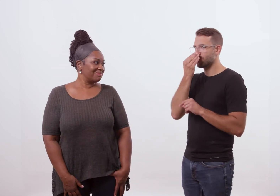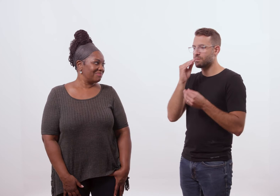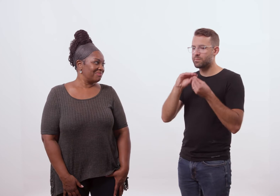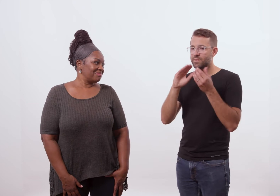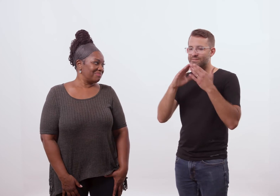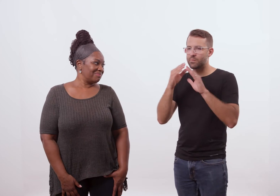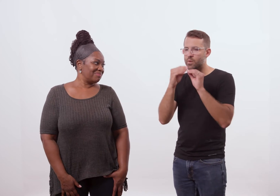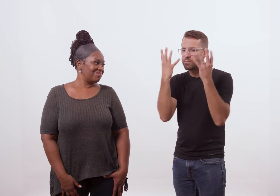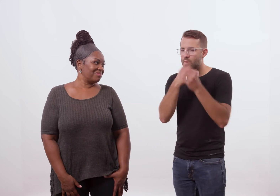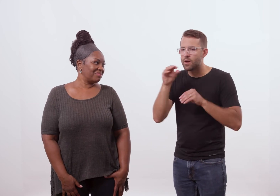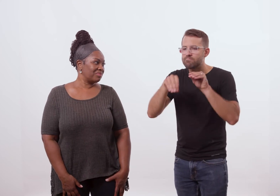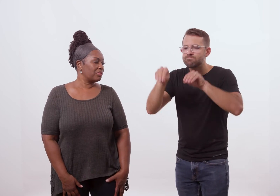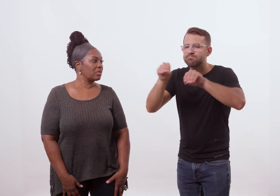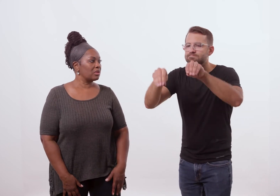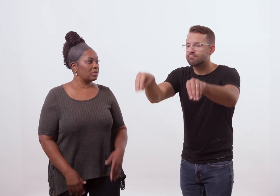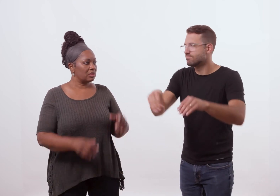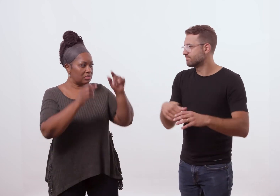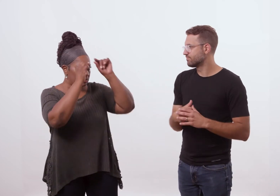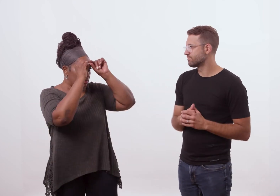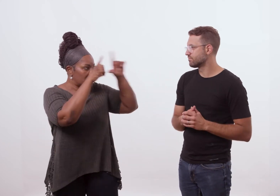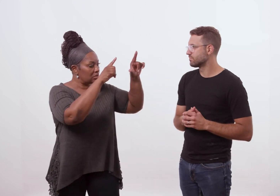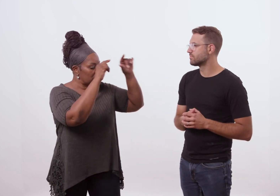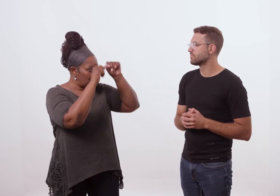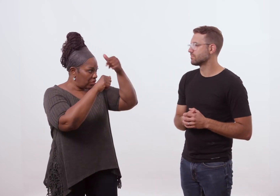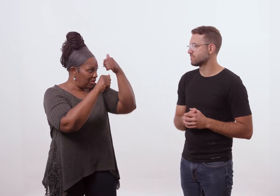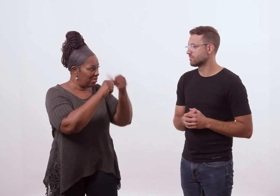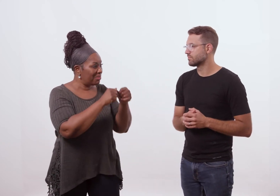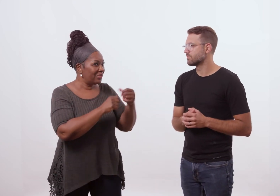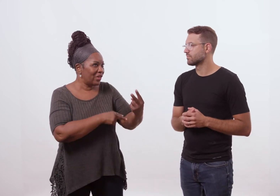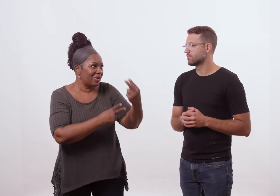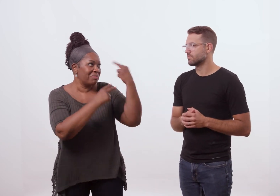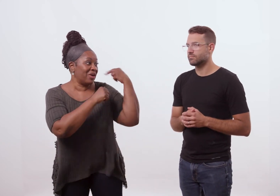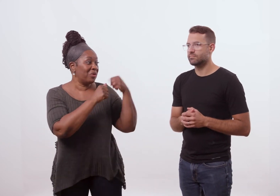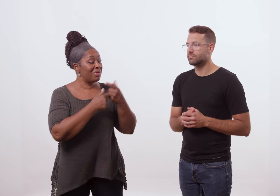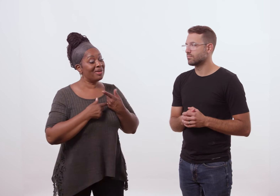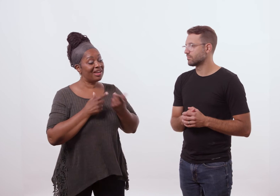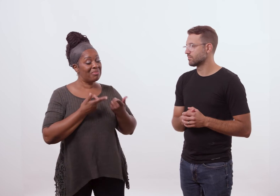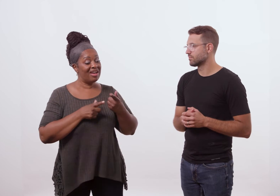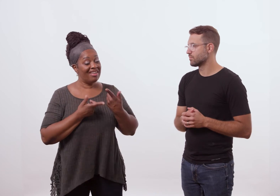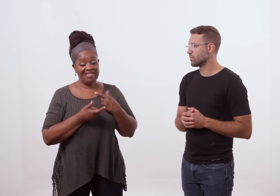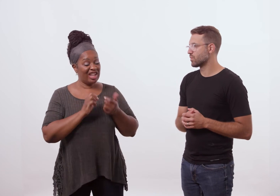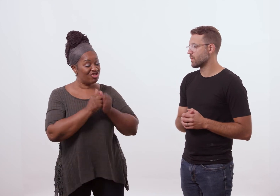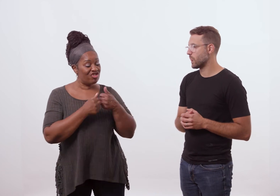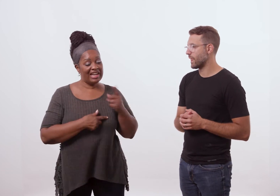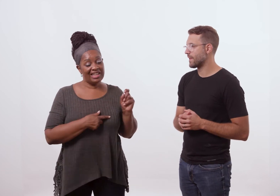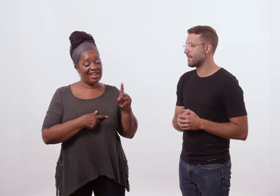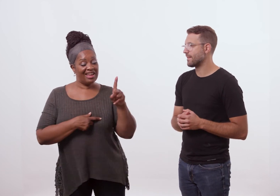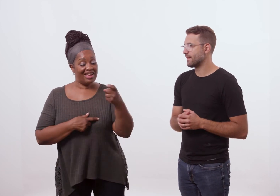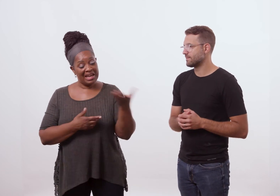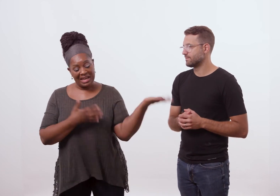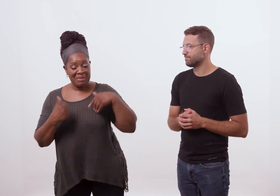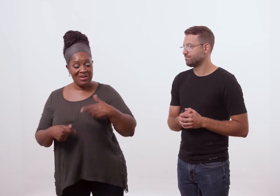wearing them. Remember. Race to the clearing and back. If you win, I'll den with you and nibble your